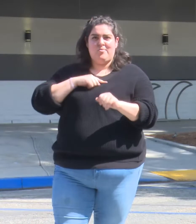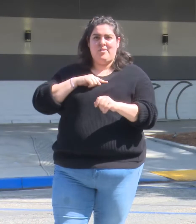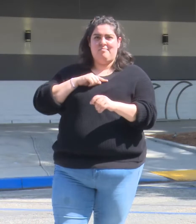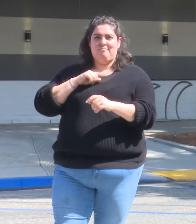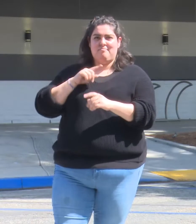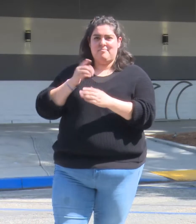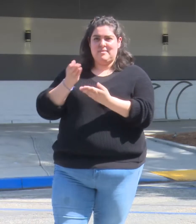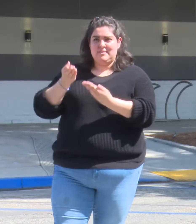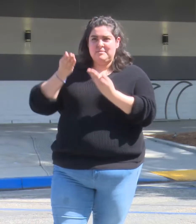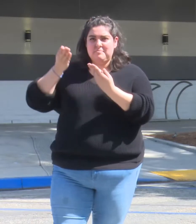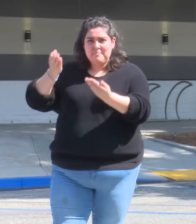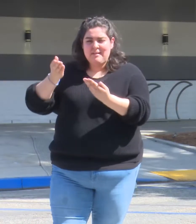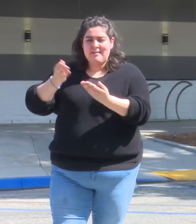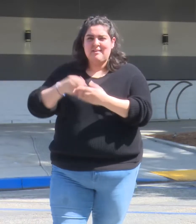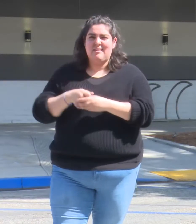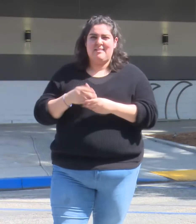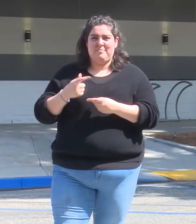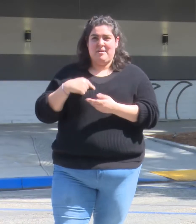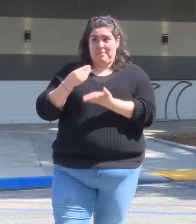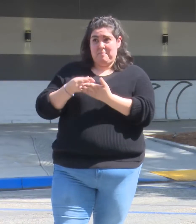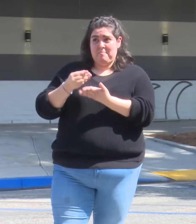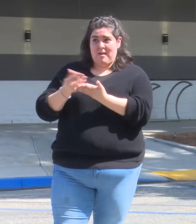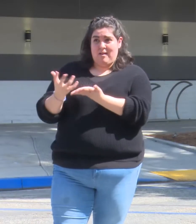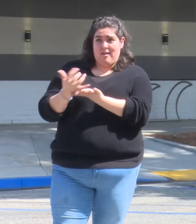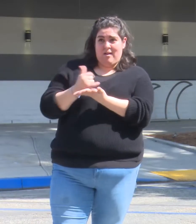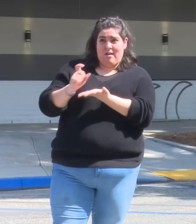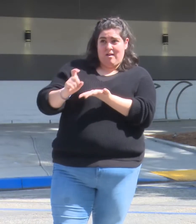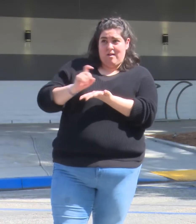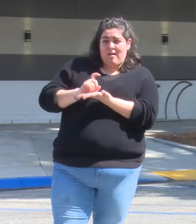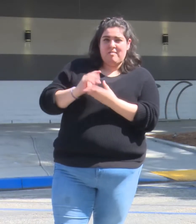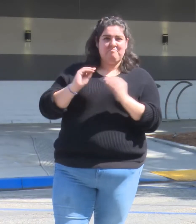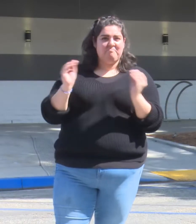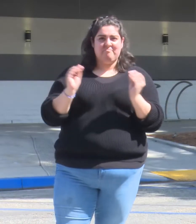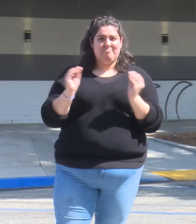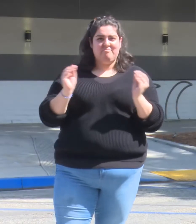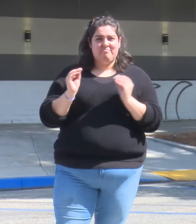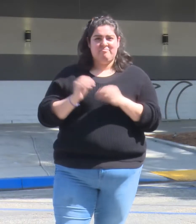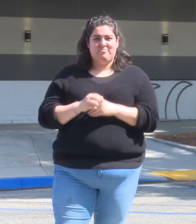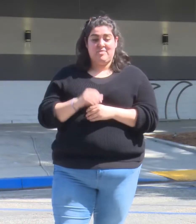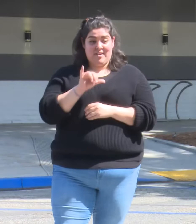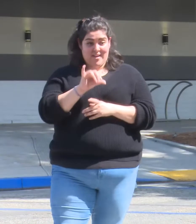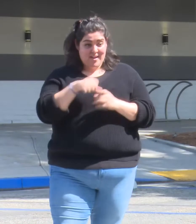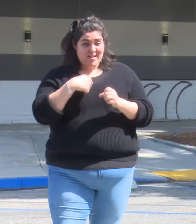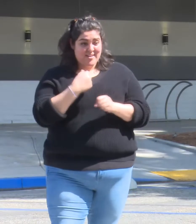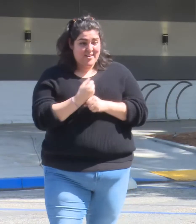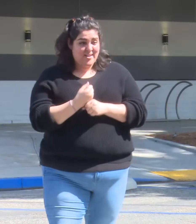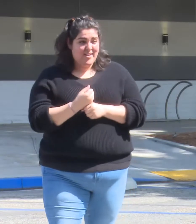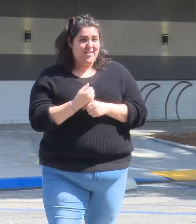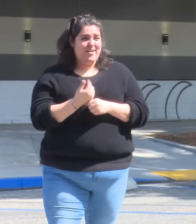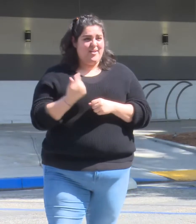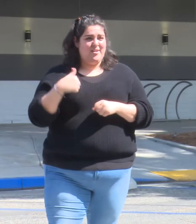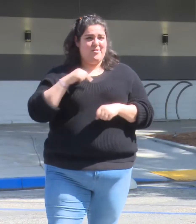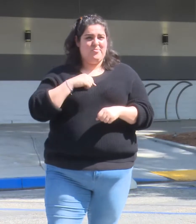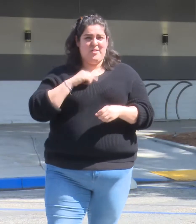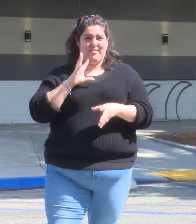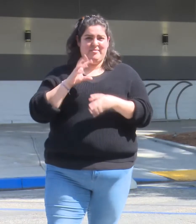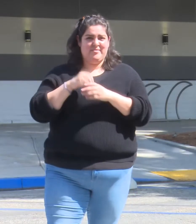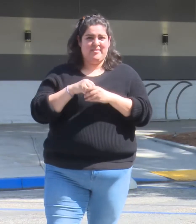and we never got any money for our events. That year we won half of the seats